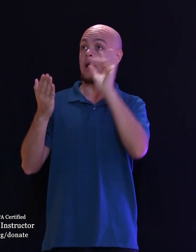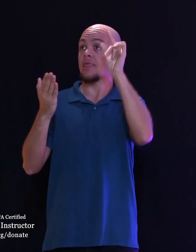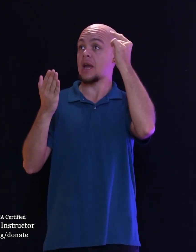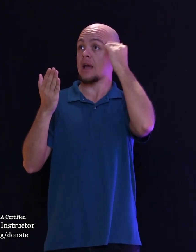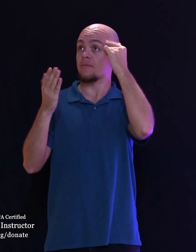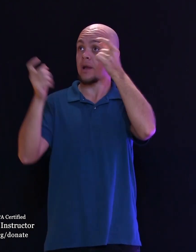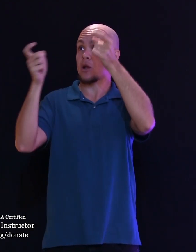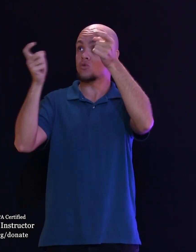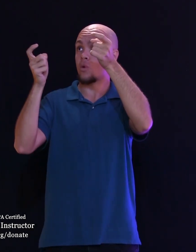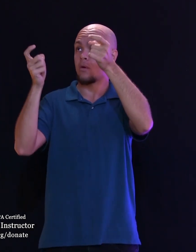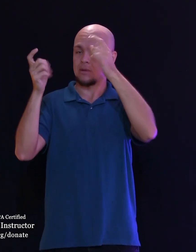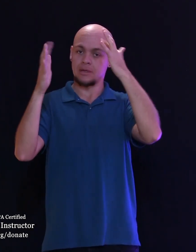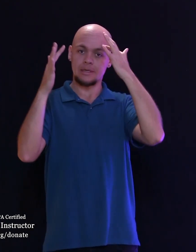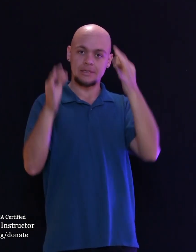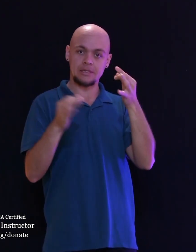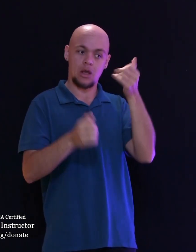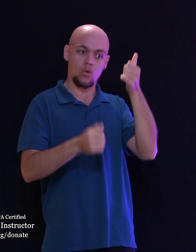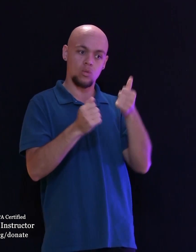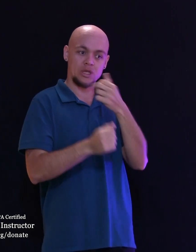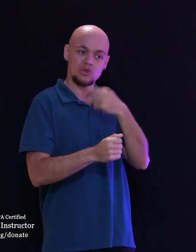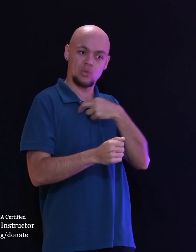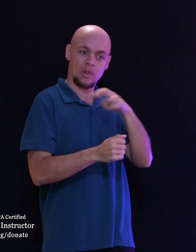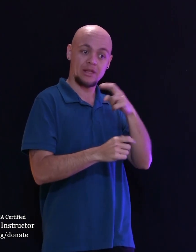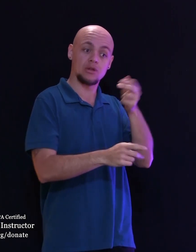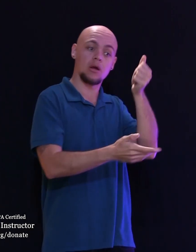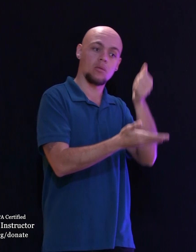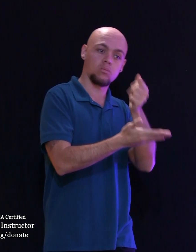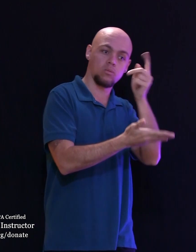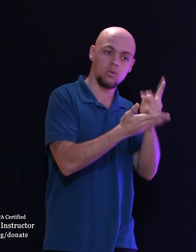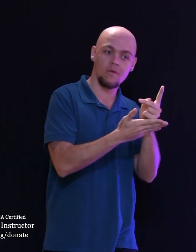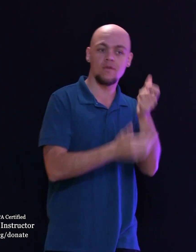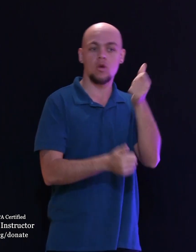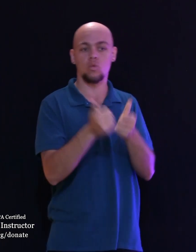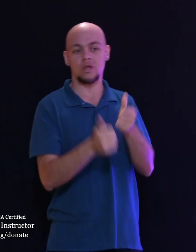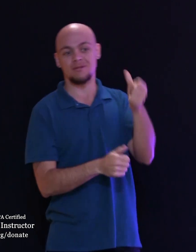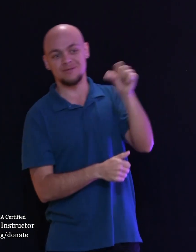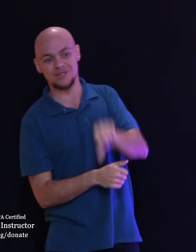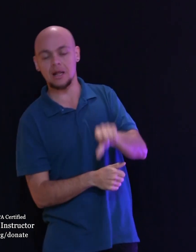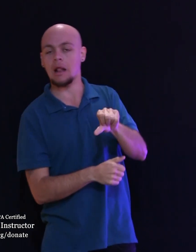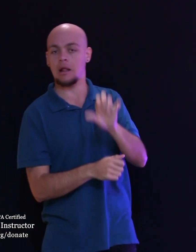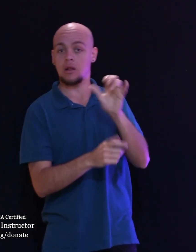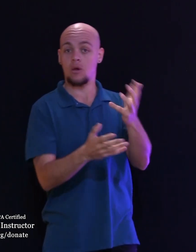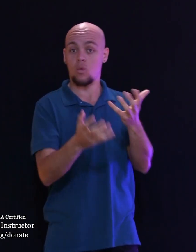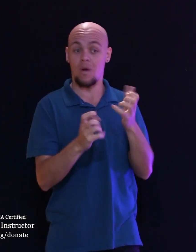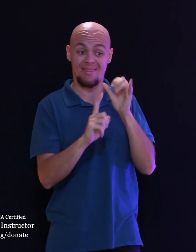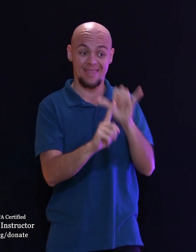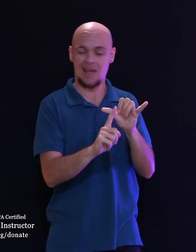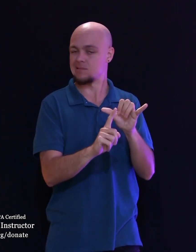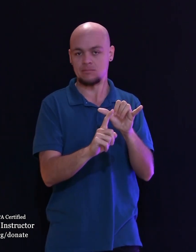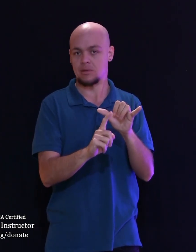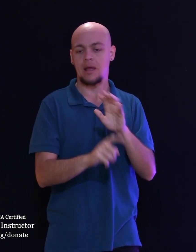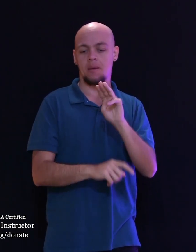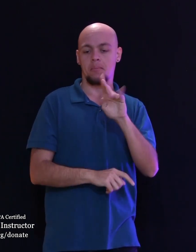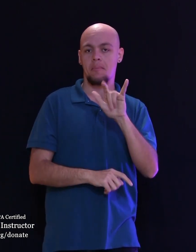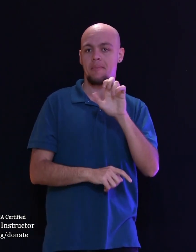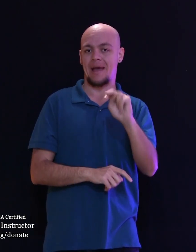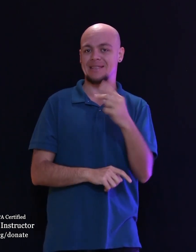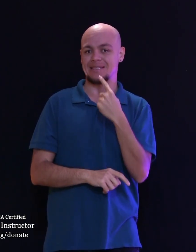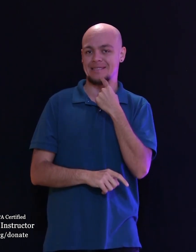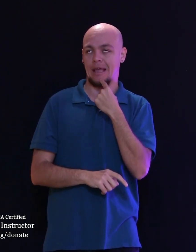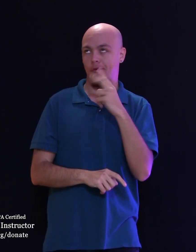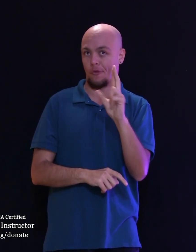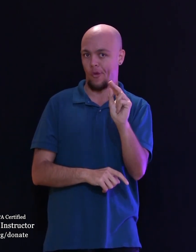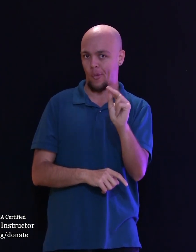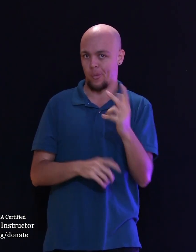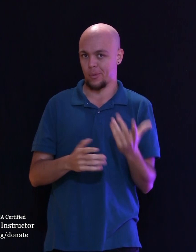can decide which religion is valid and which one is not. Do we really want that? And Madison would say no. All